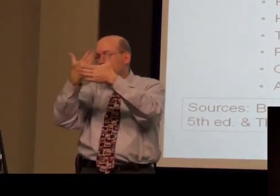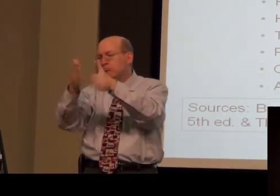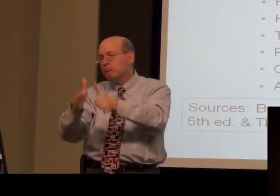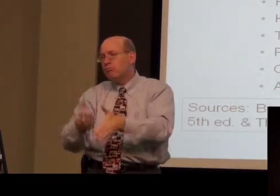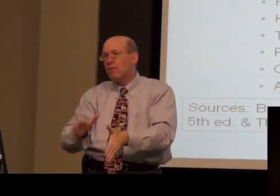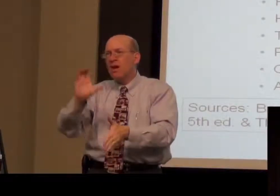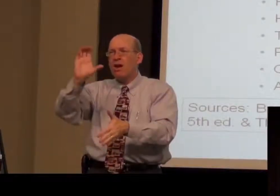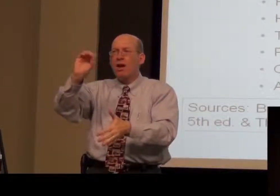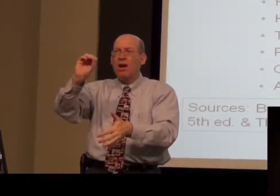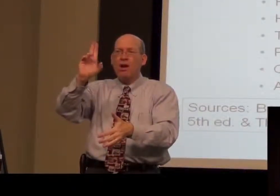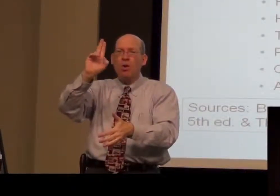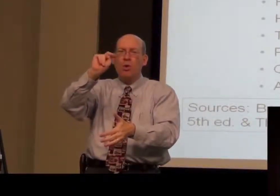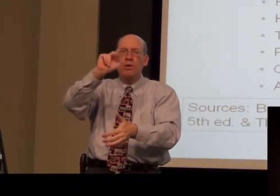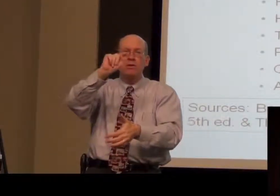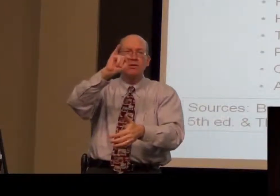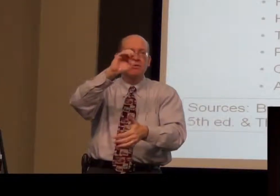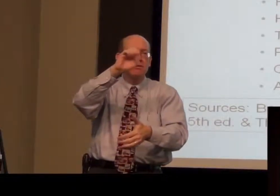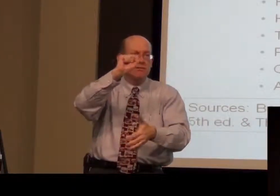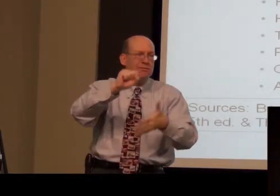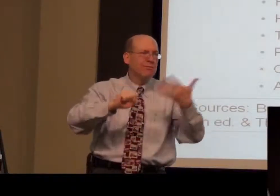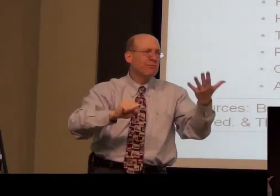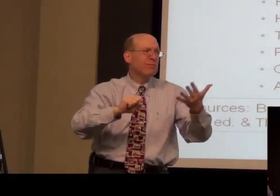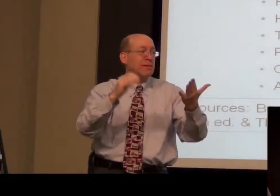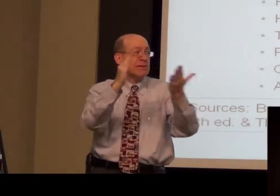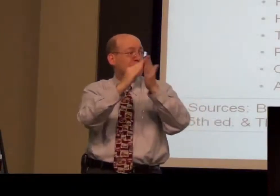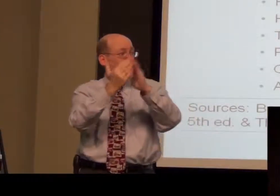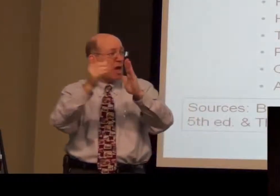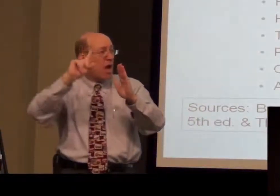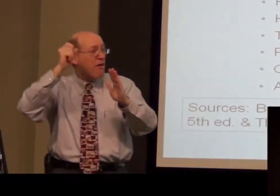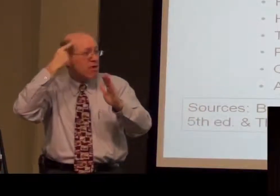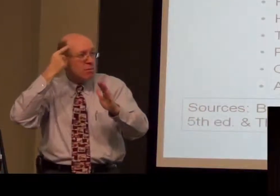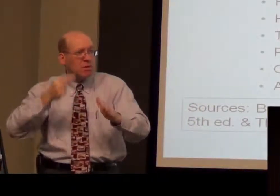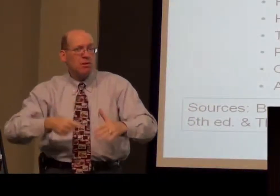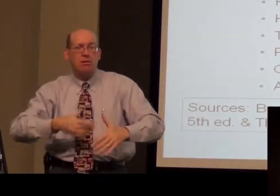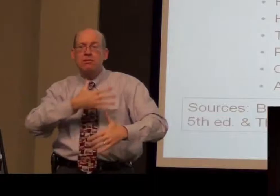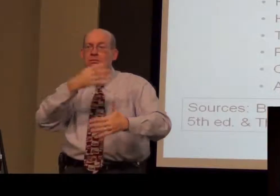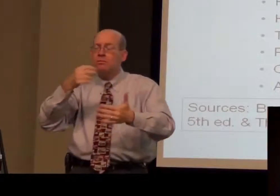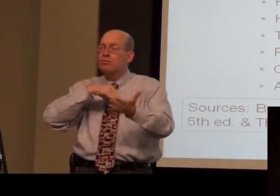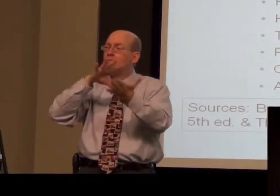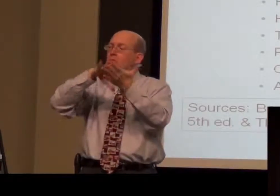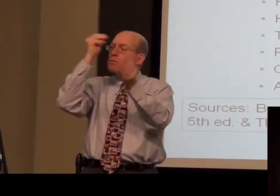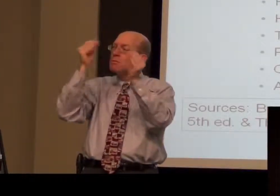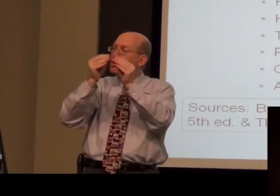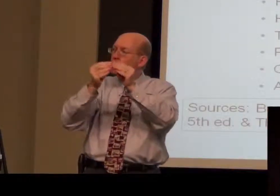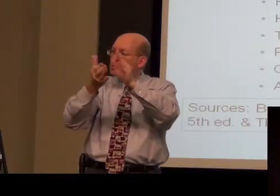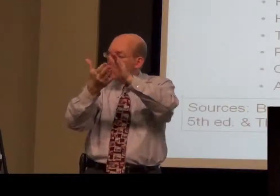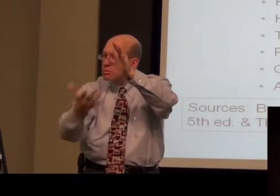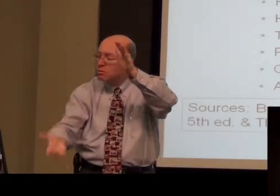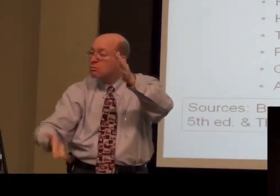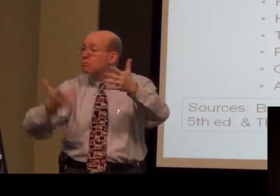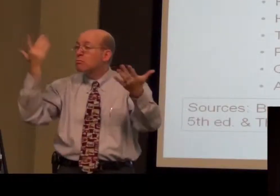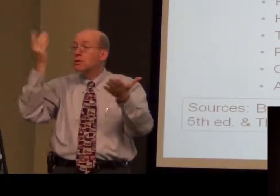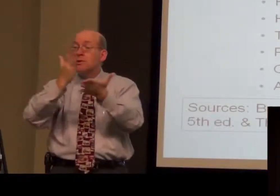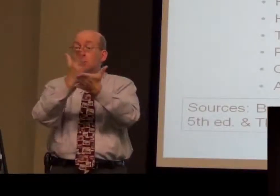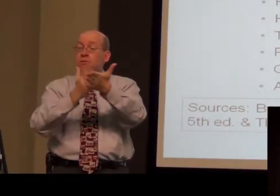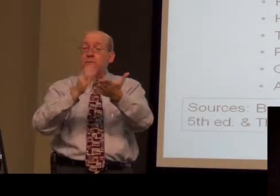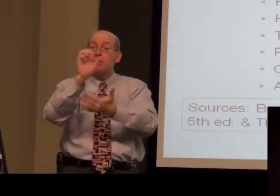different projects. Of course, all 50 states are using them, but each state has a different division of